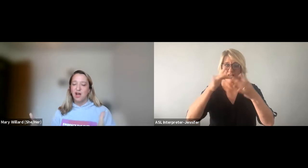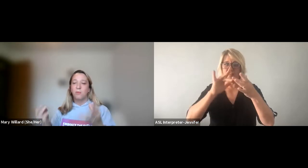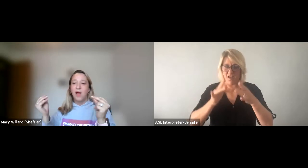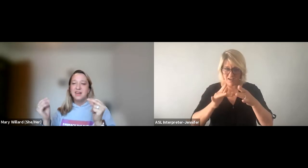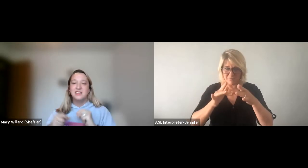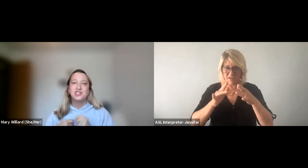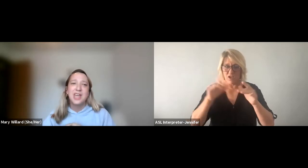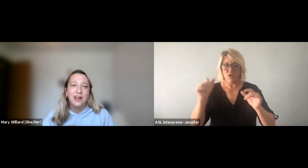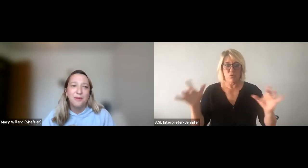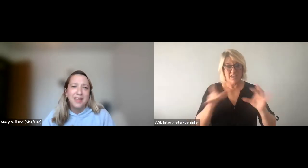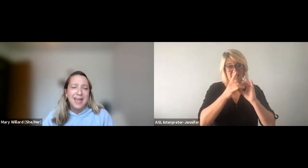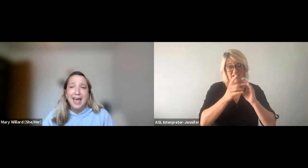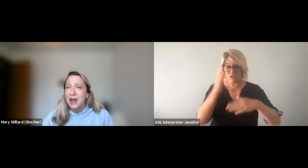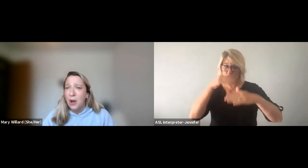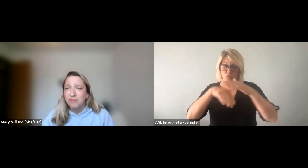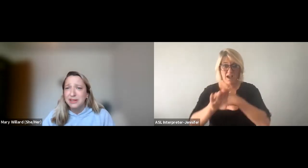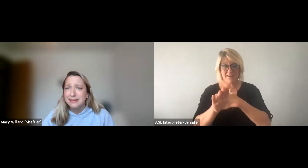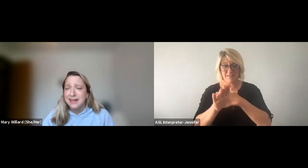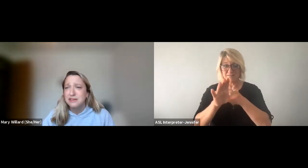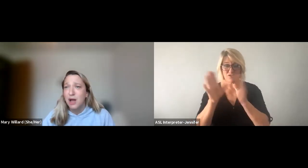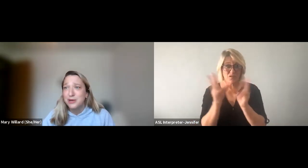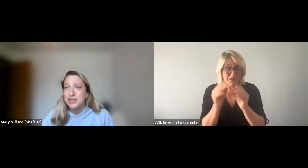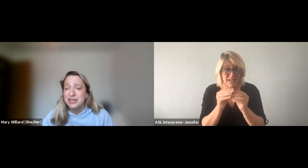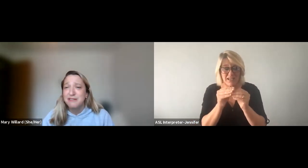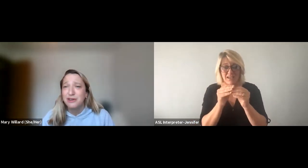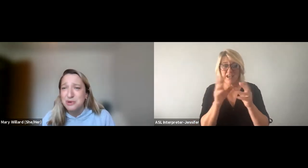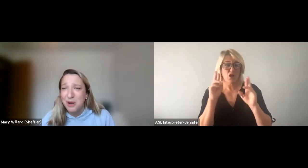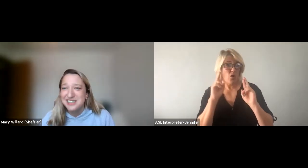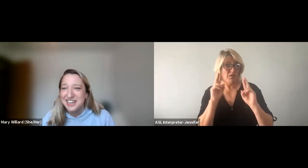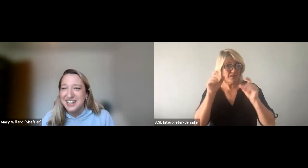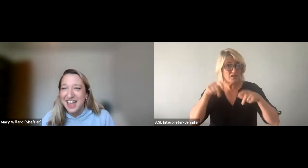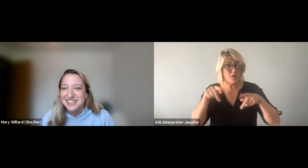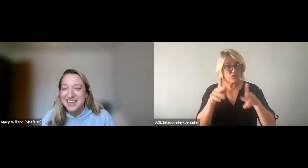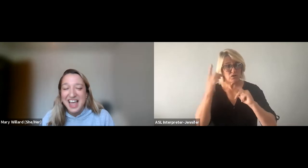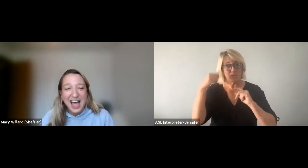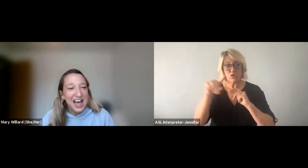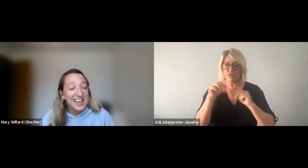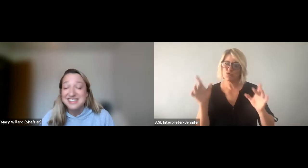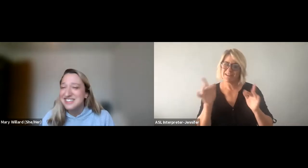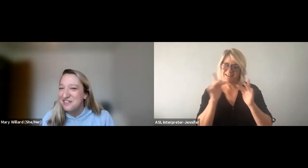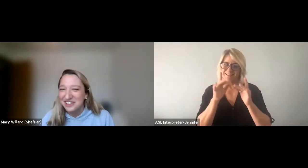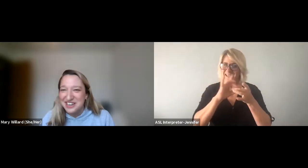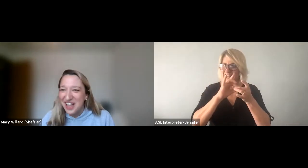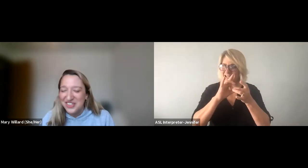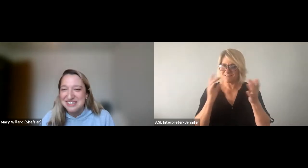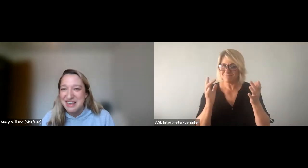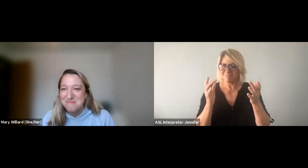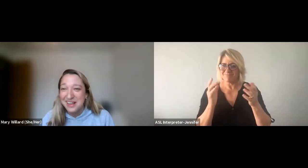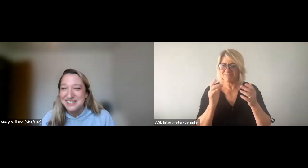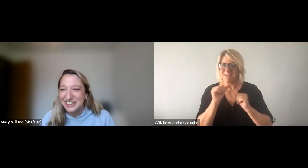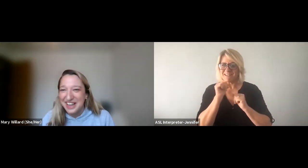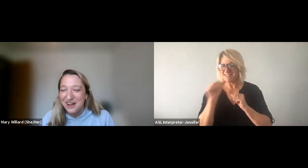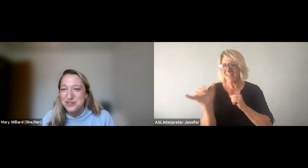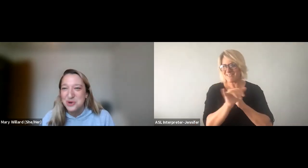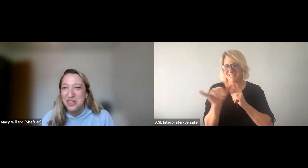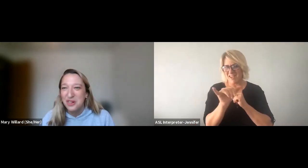you can come right into the channel, and hopefully that's an opportunity for you all to connect. It's definitely not the same